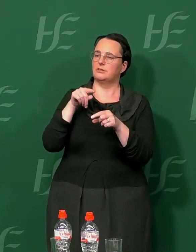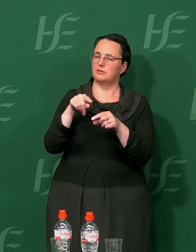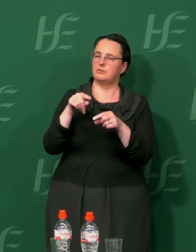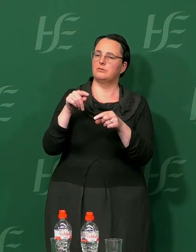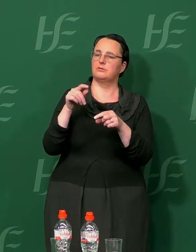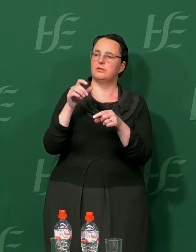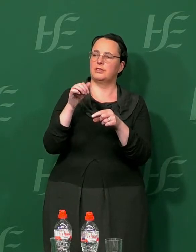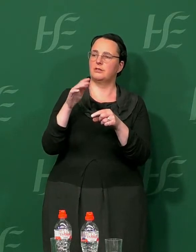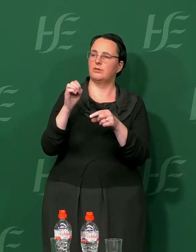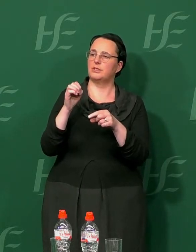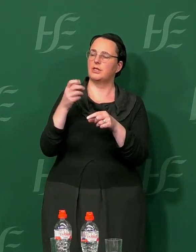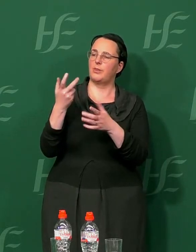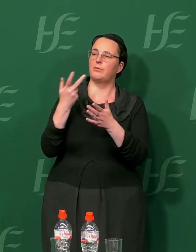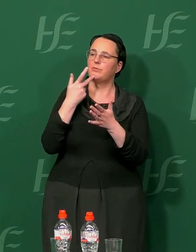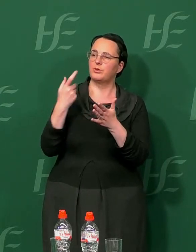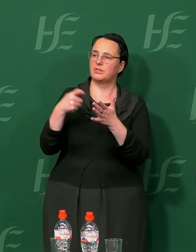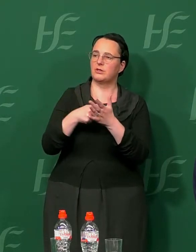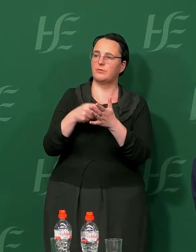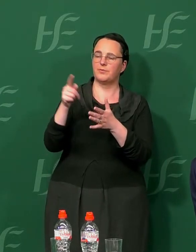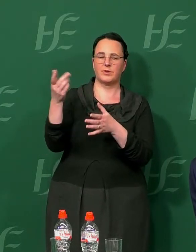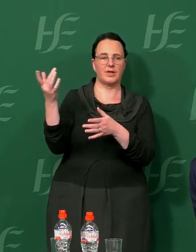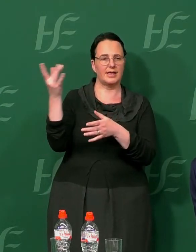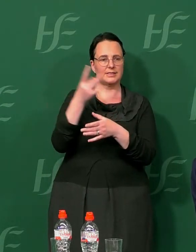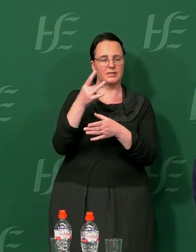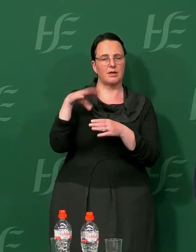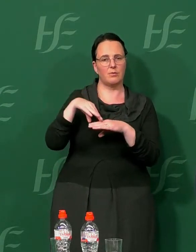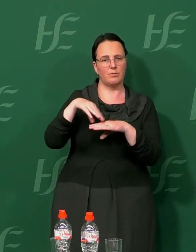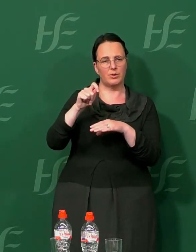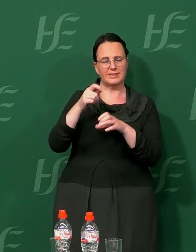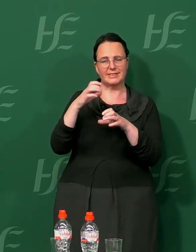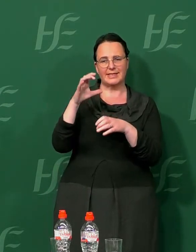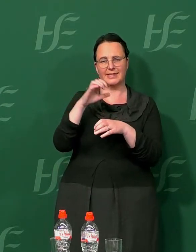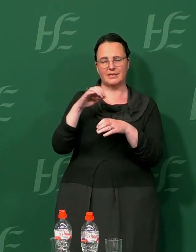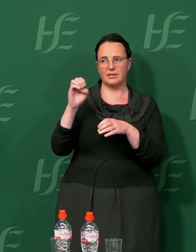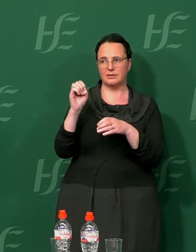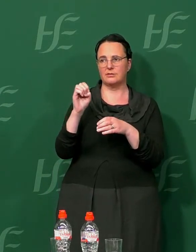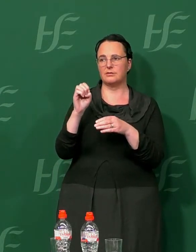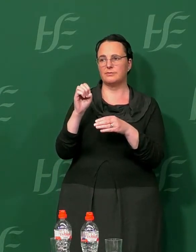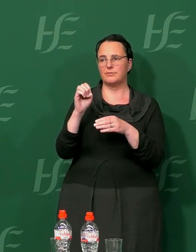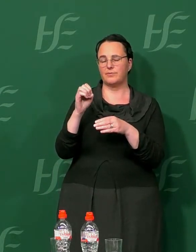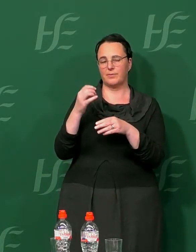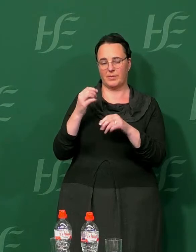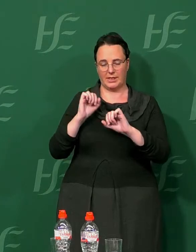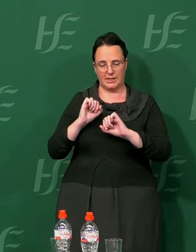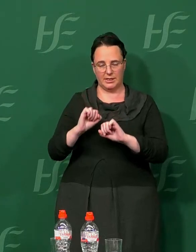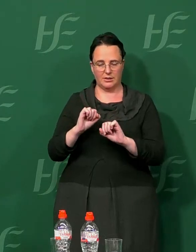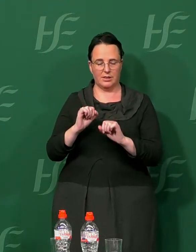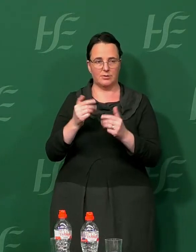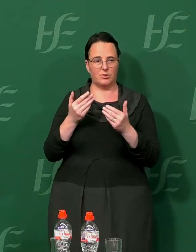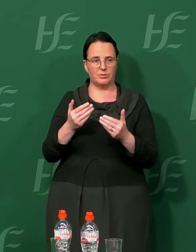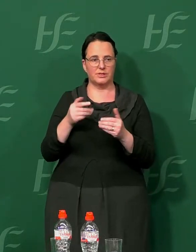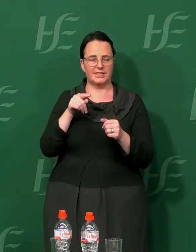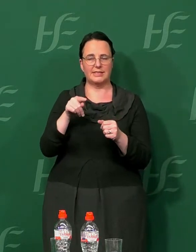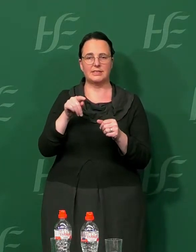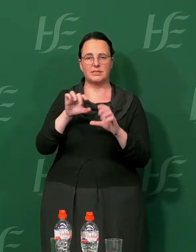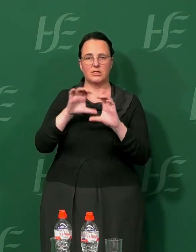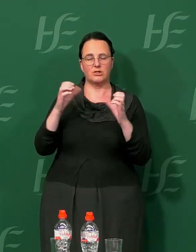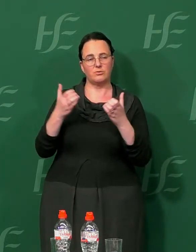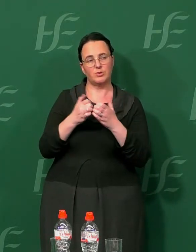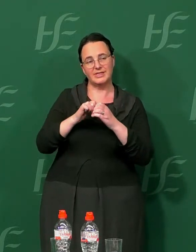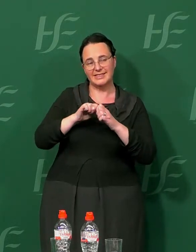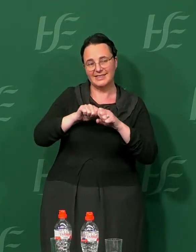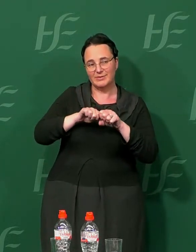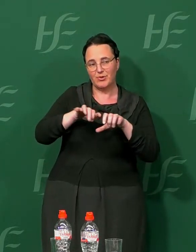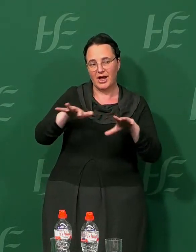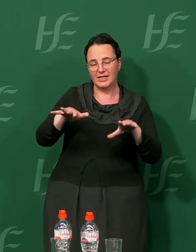booster campaigns. Sorry, do we have any sense? The majority of cases at the moment in the country here, is it community spread of